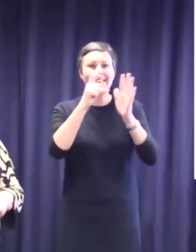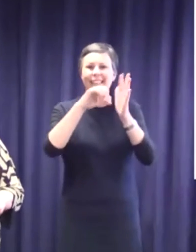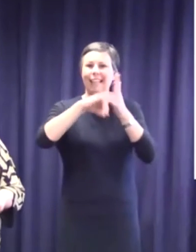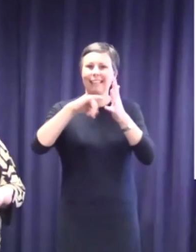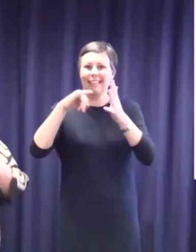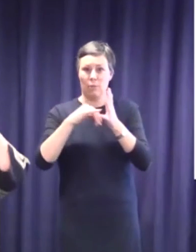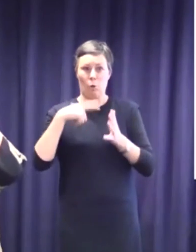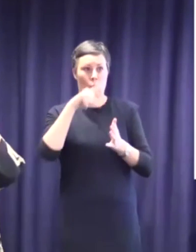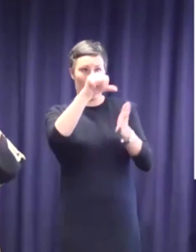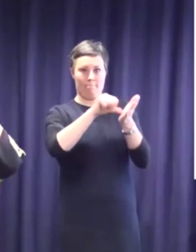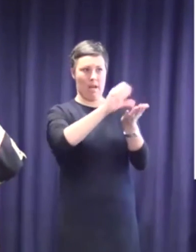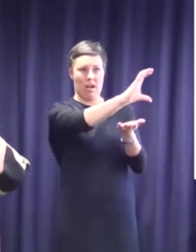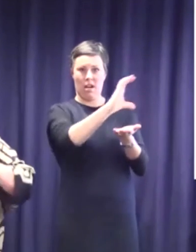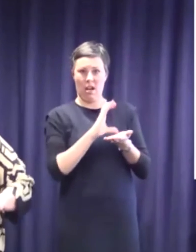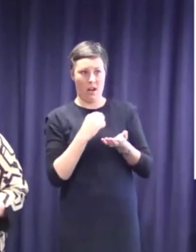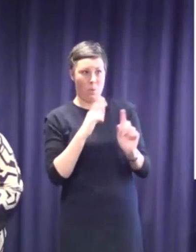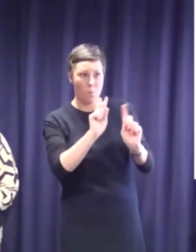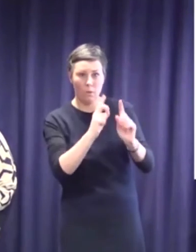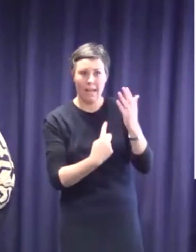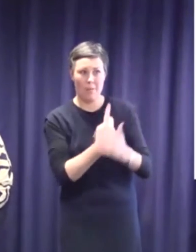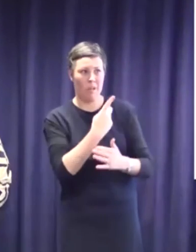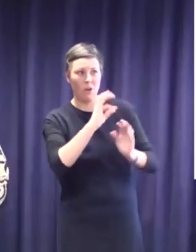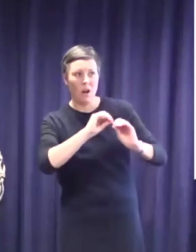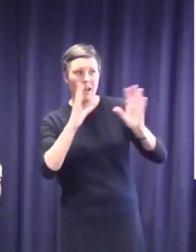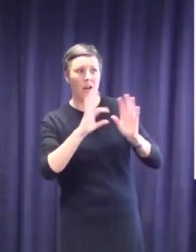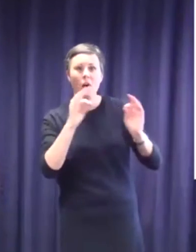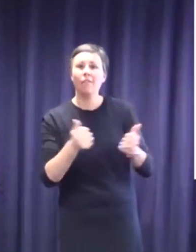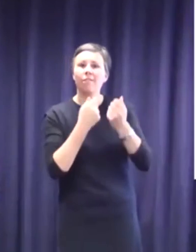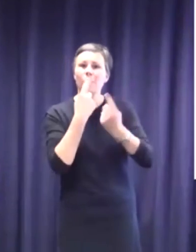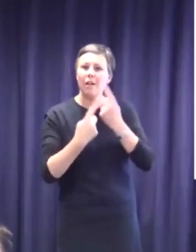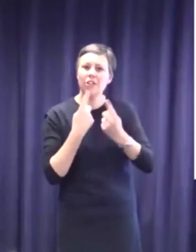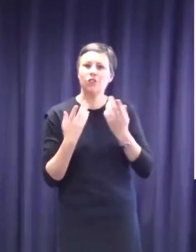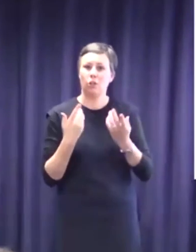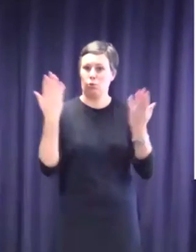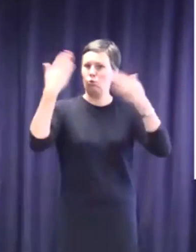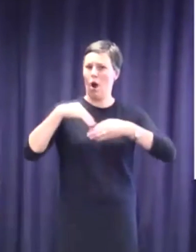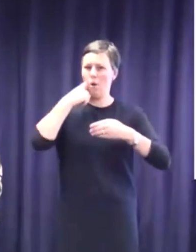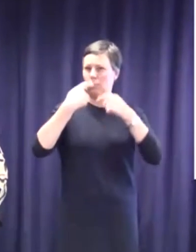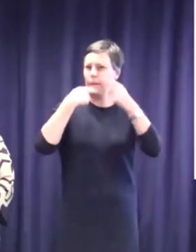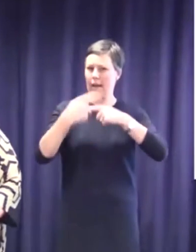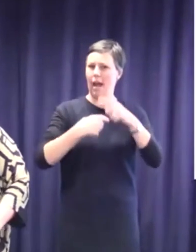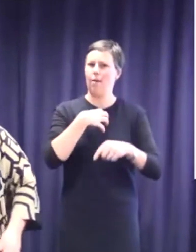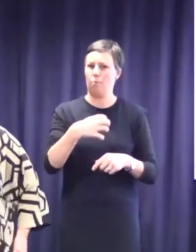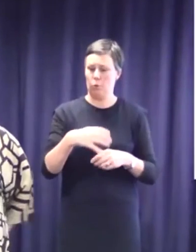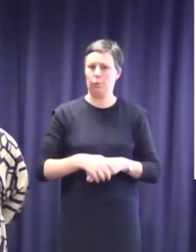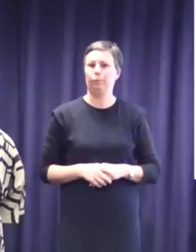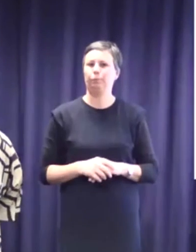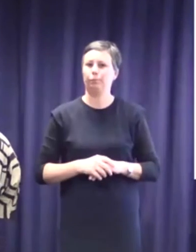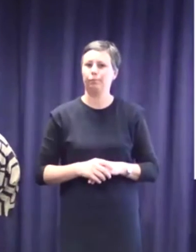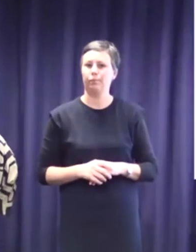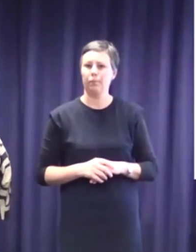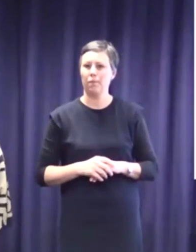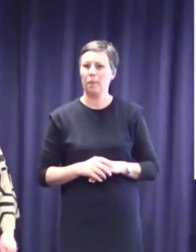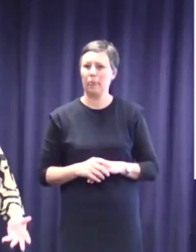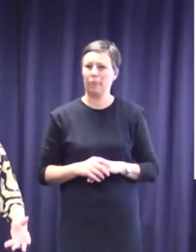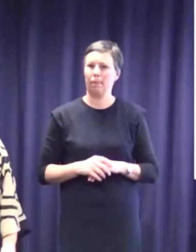funds NABS. So I do want to talk a little bit about that tonight. However, I do